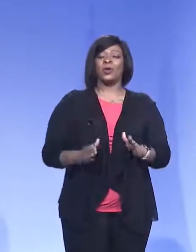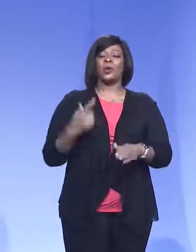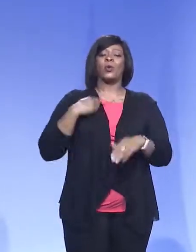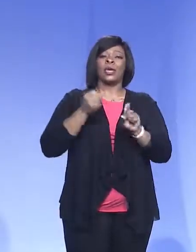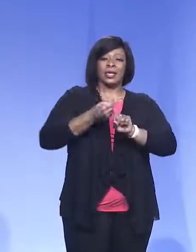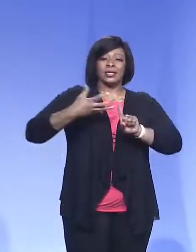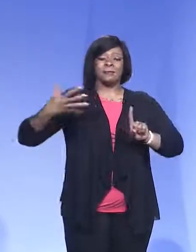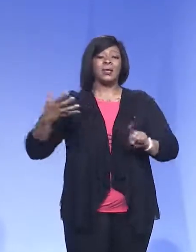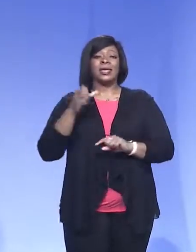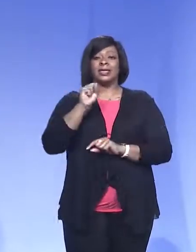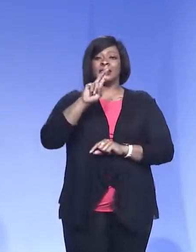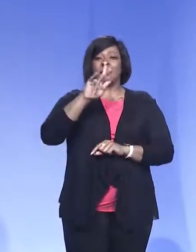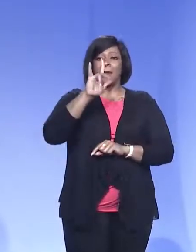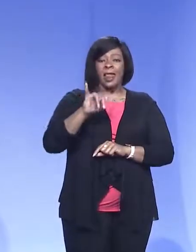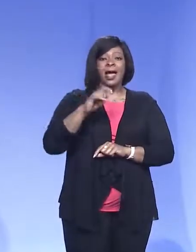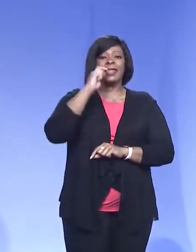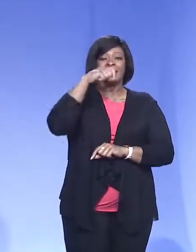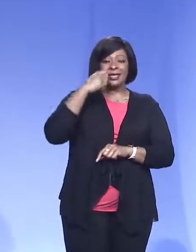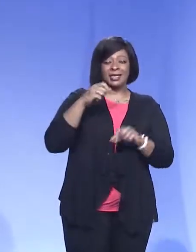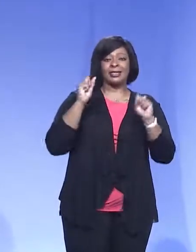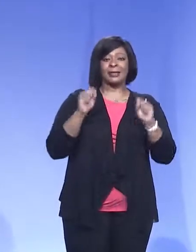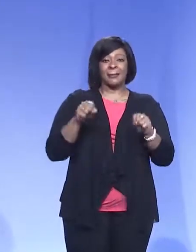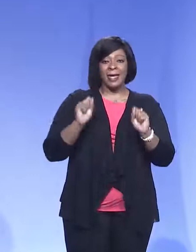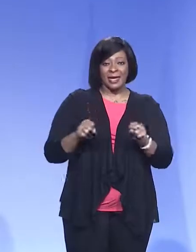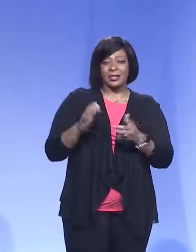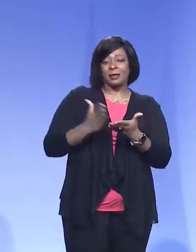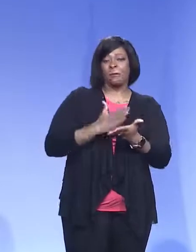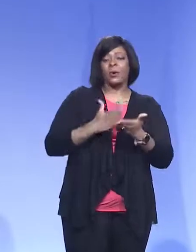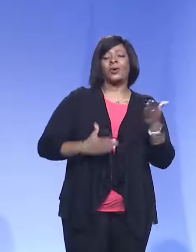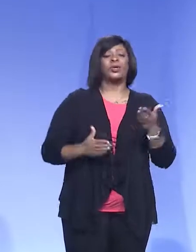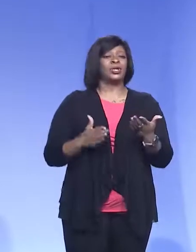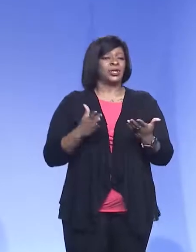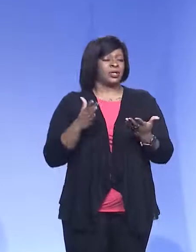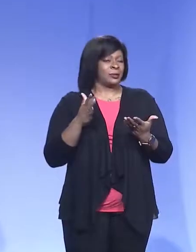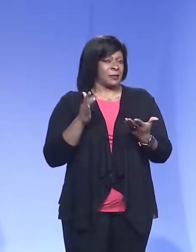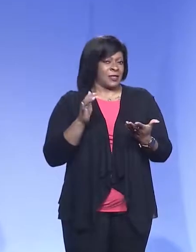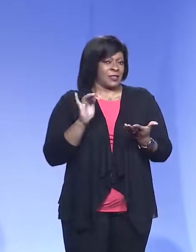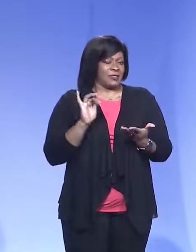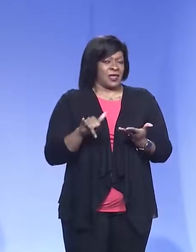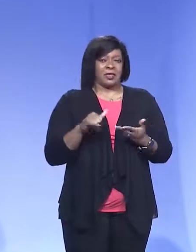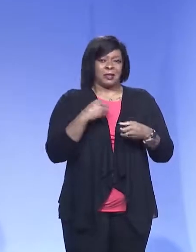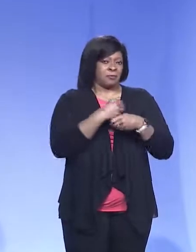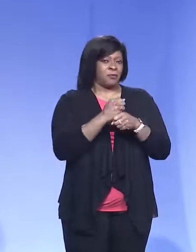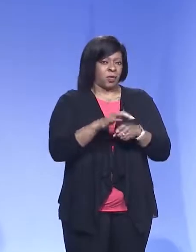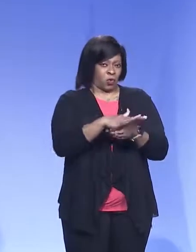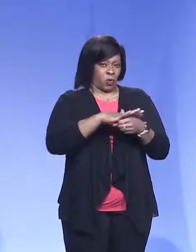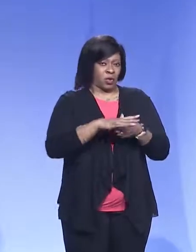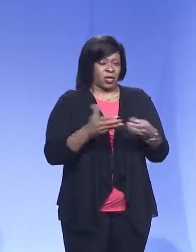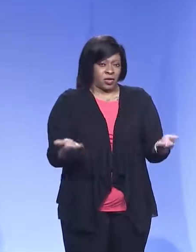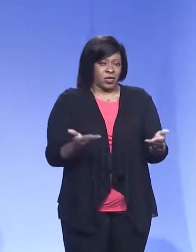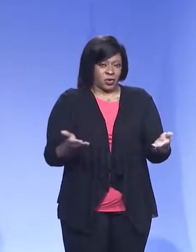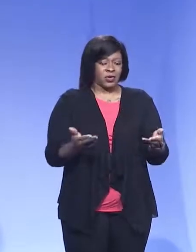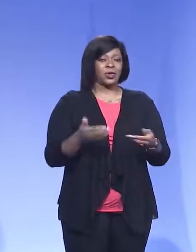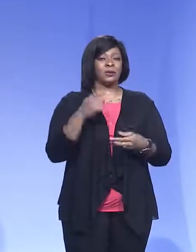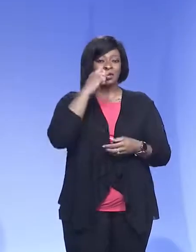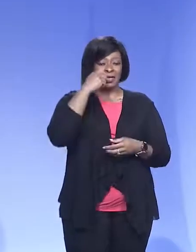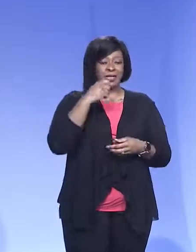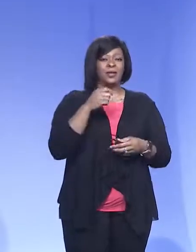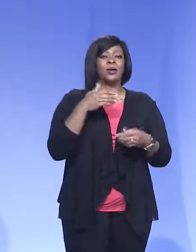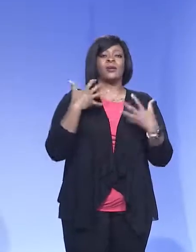expand the supply, since testing components could be produced locally with